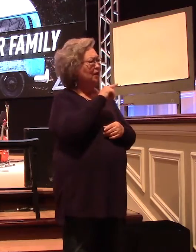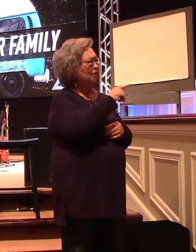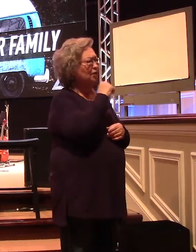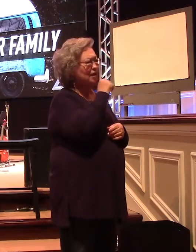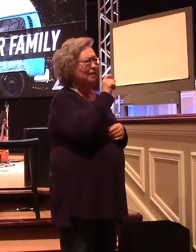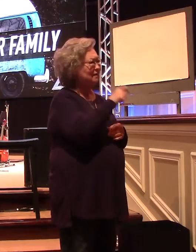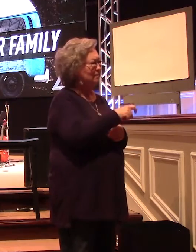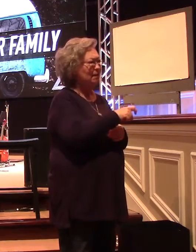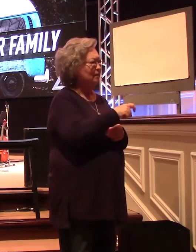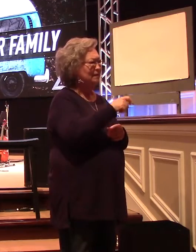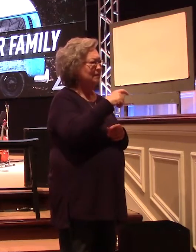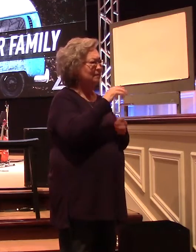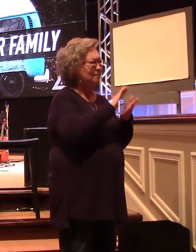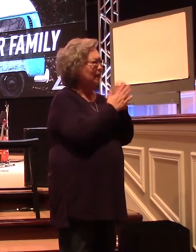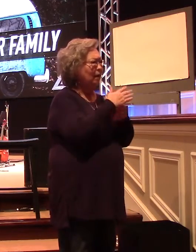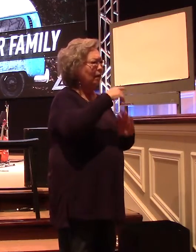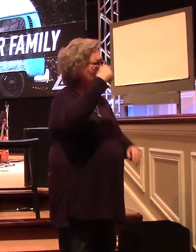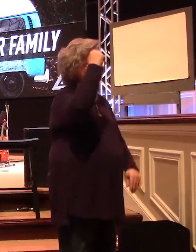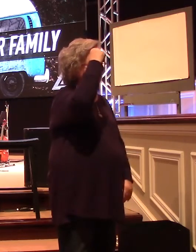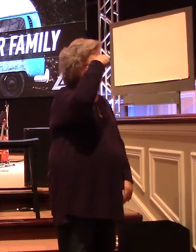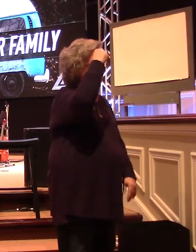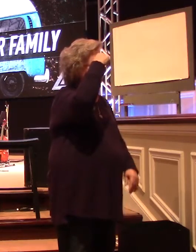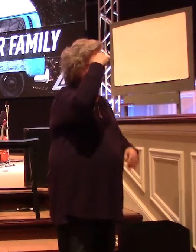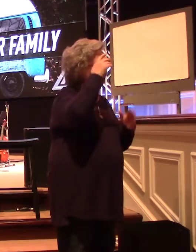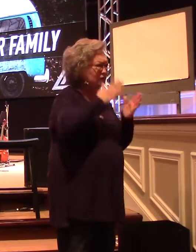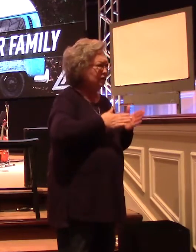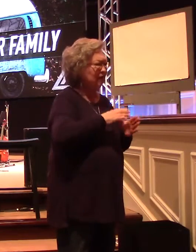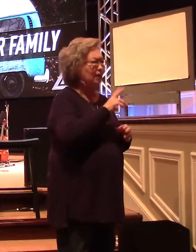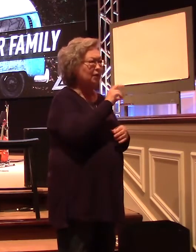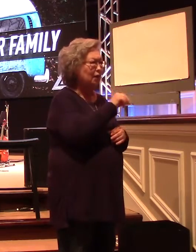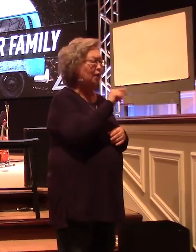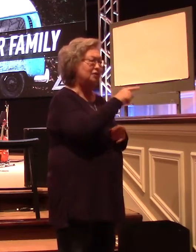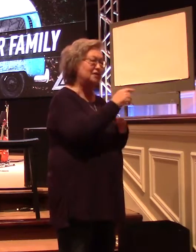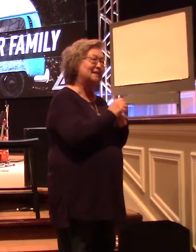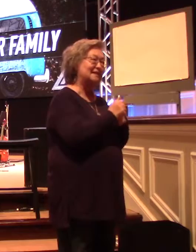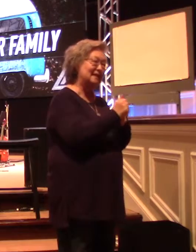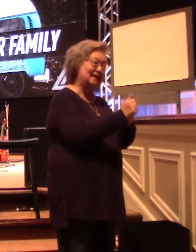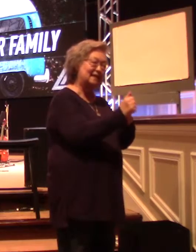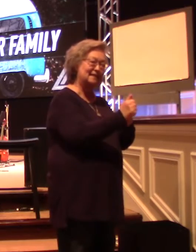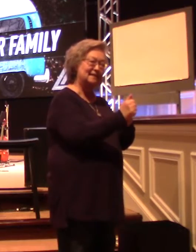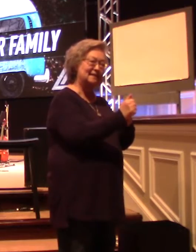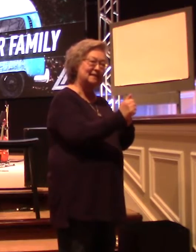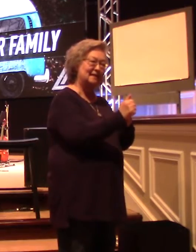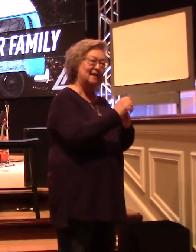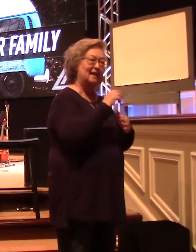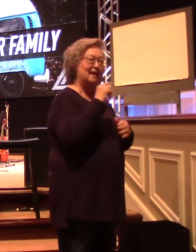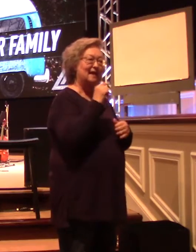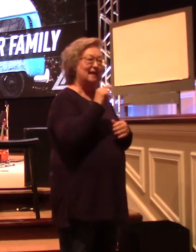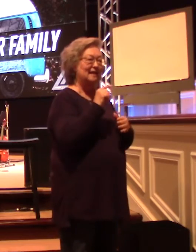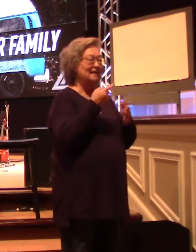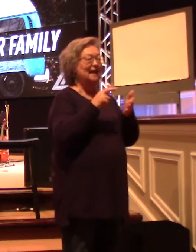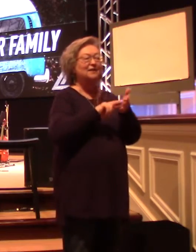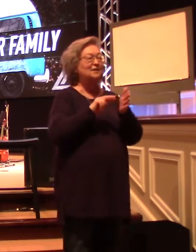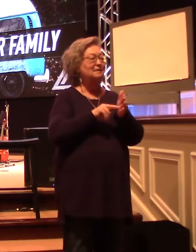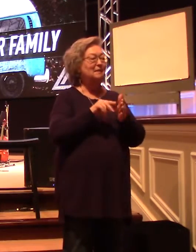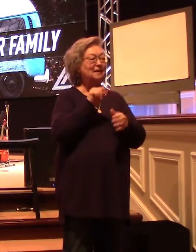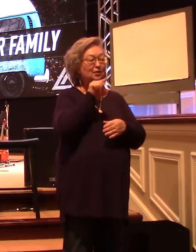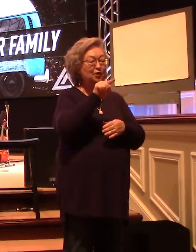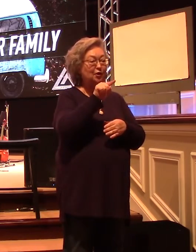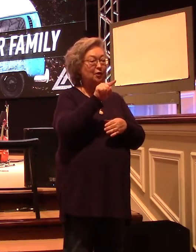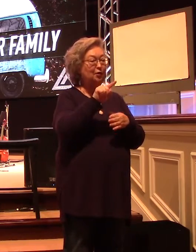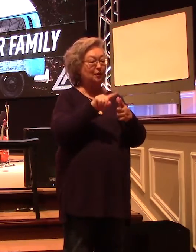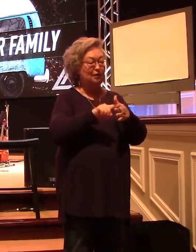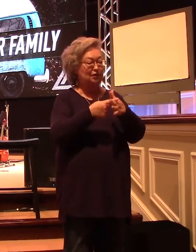the lead. And this is what I've learned, okay? The leader is simply the guy that goes first.